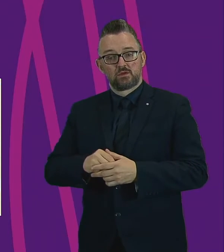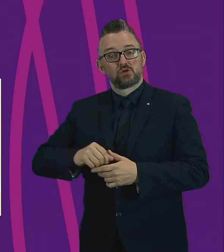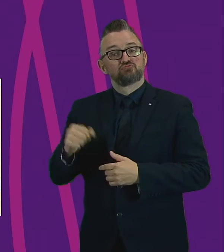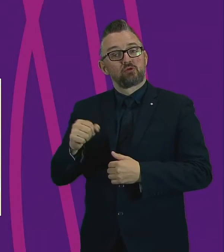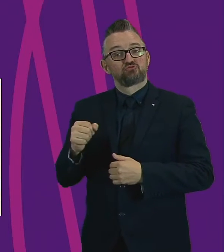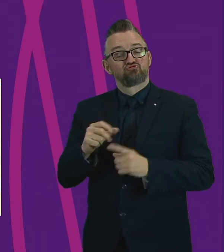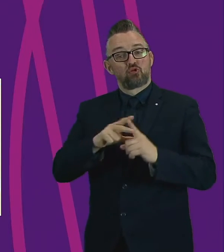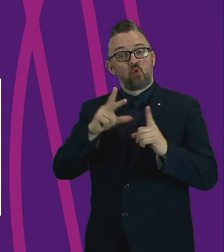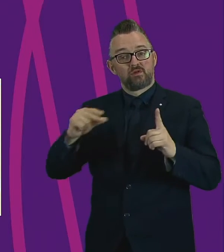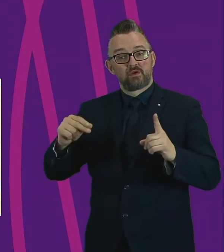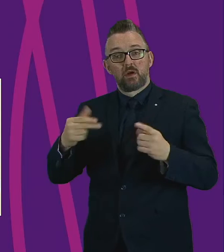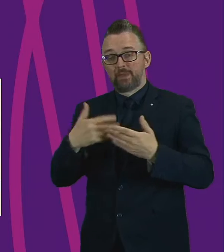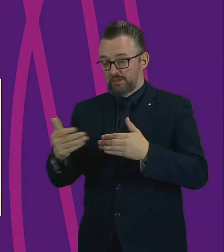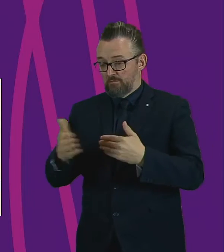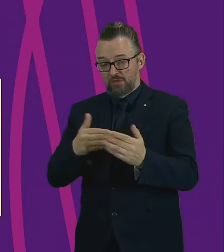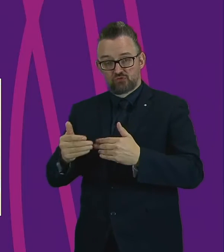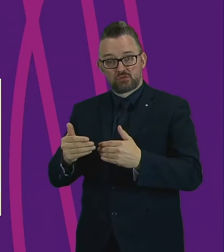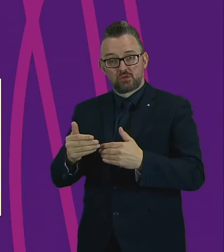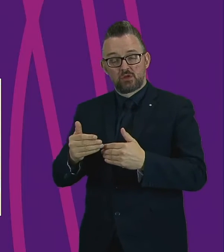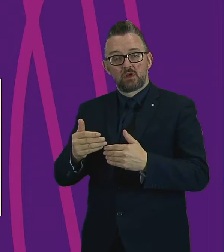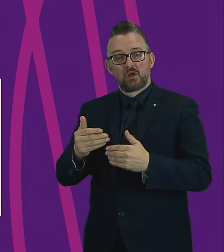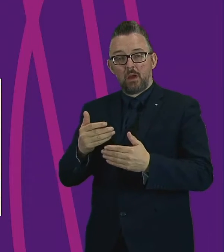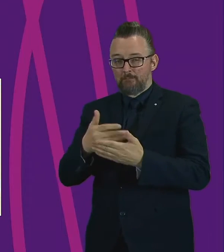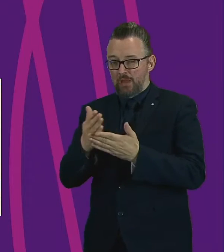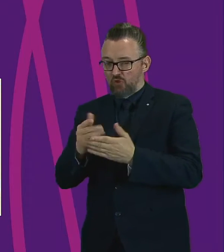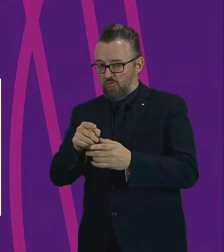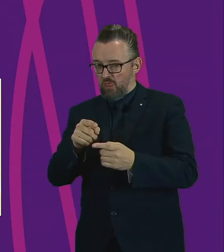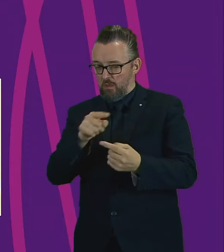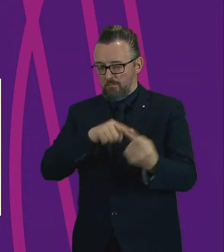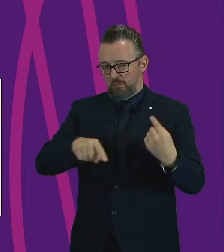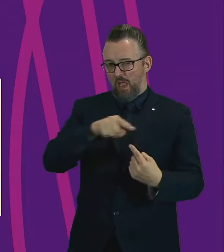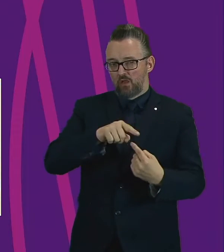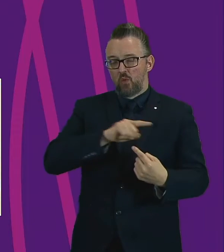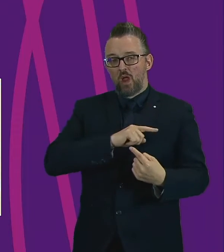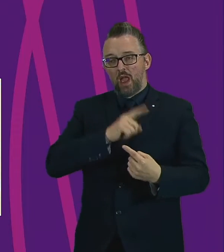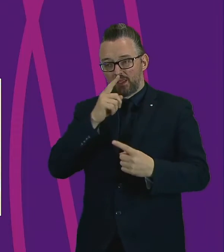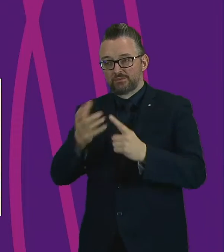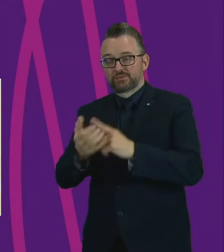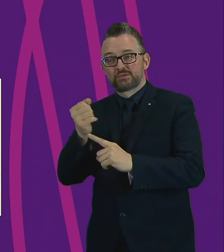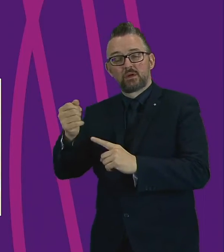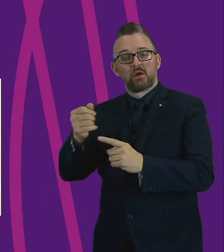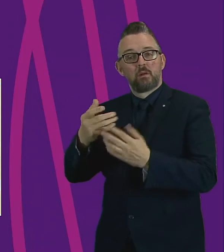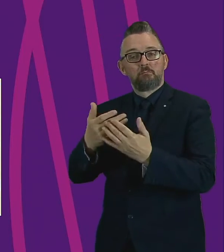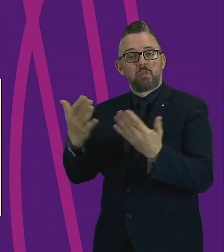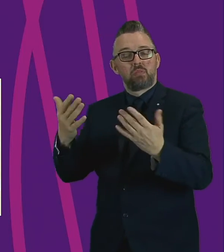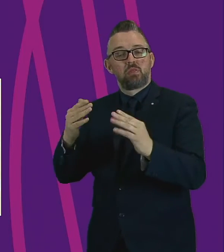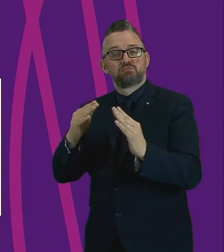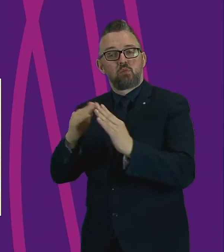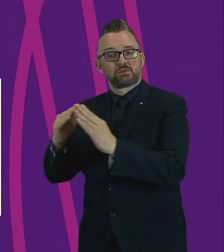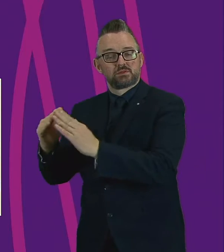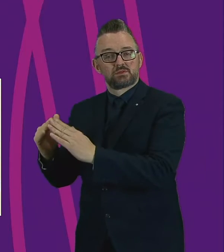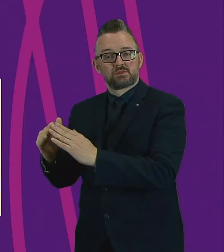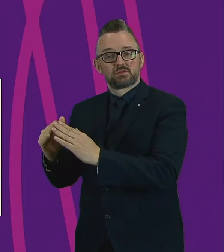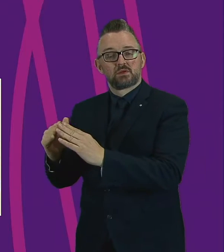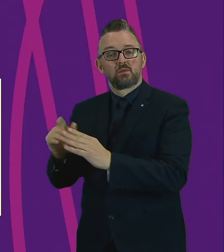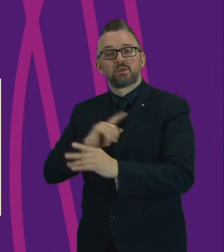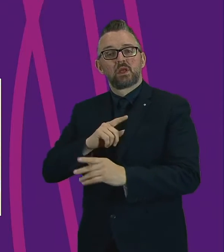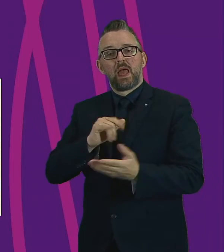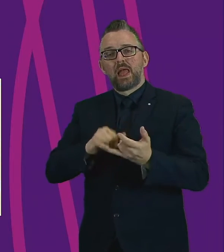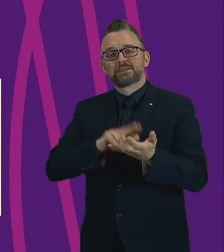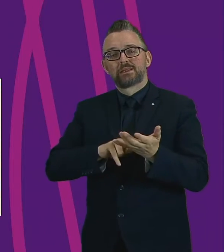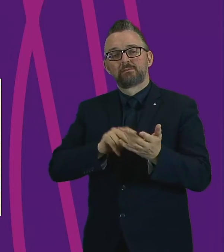Conservatives have managed to secure a partial U-turn to include multiple properties where the SNP had initially refused to include them, but